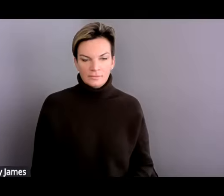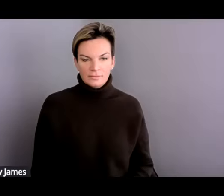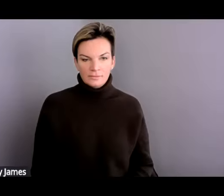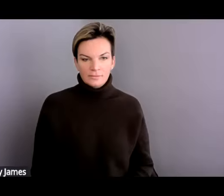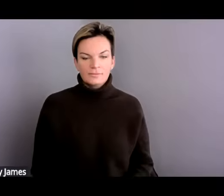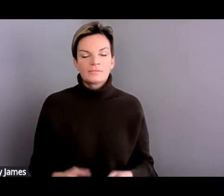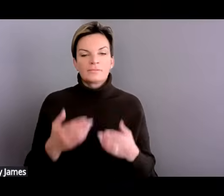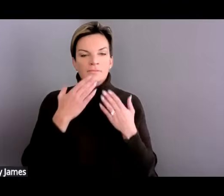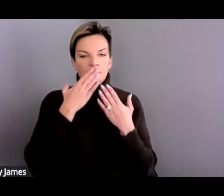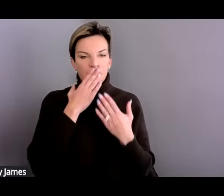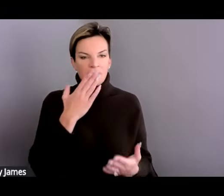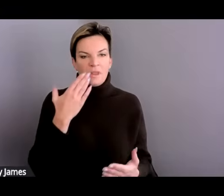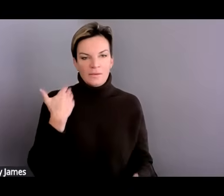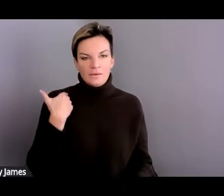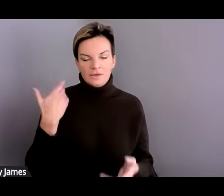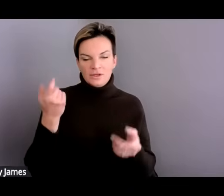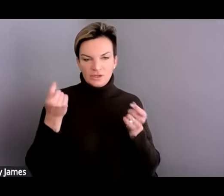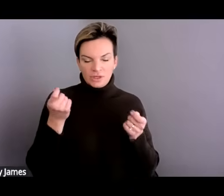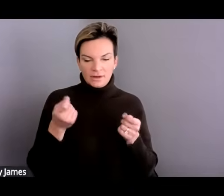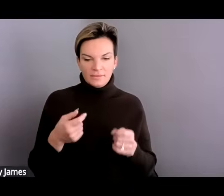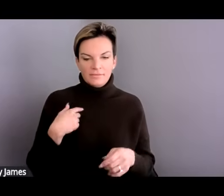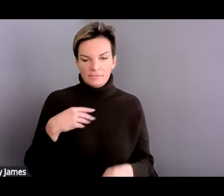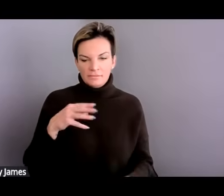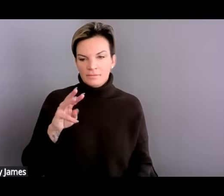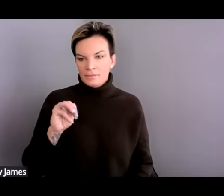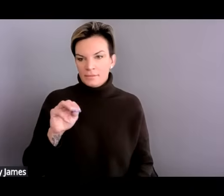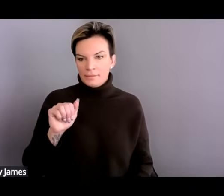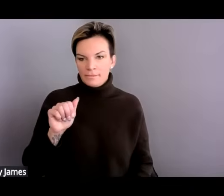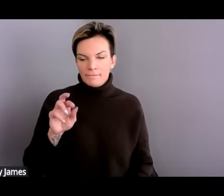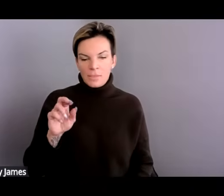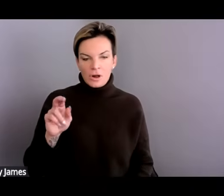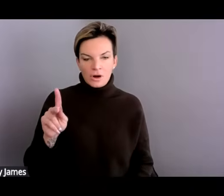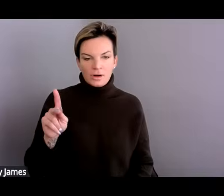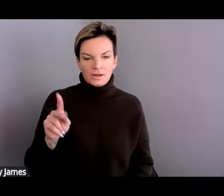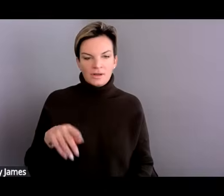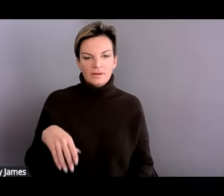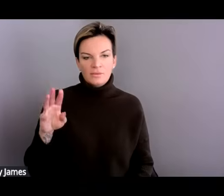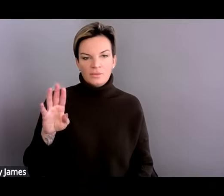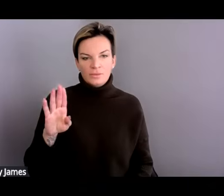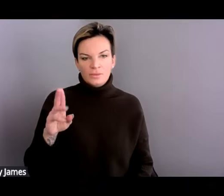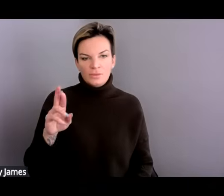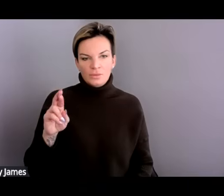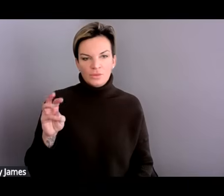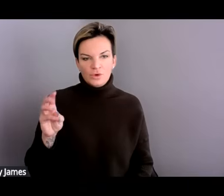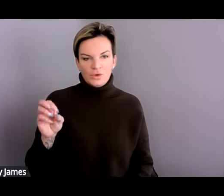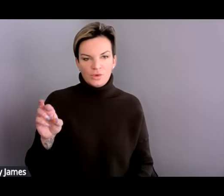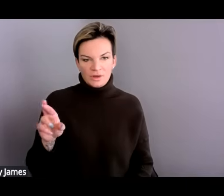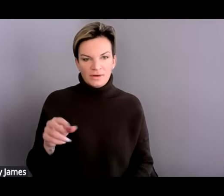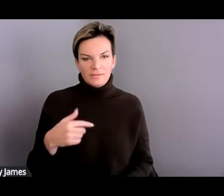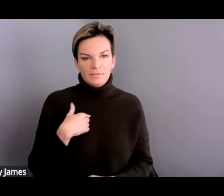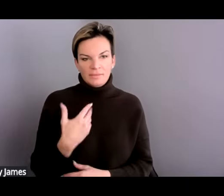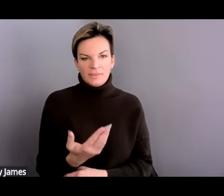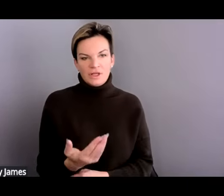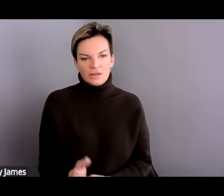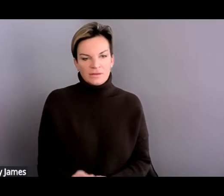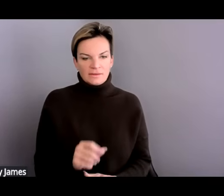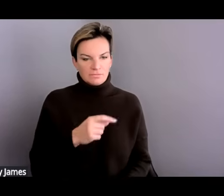Thank you, Mr. Chair. Mark Brewer of Goodman Acker. I'm here in my personal capacity today. First, I want